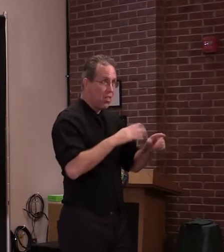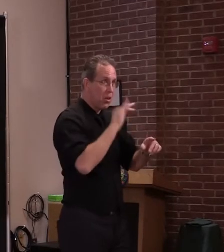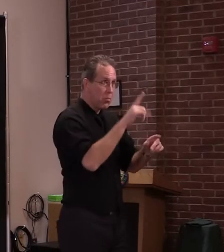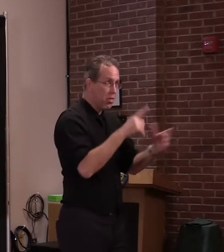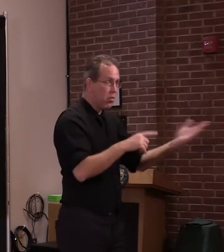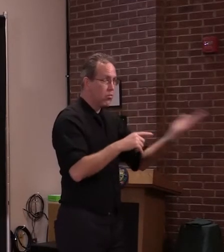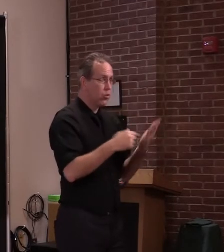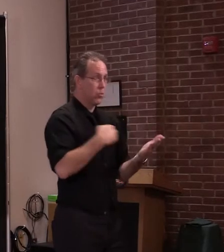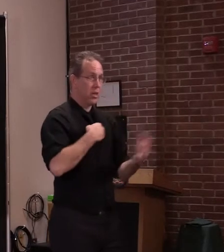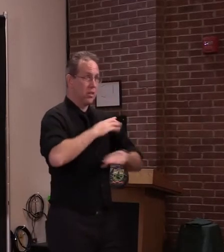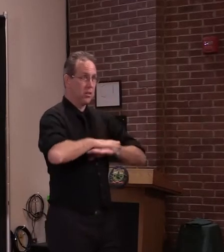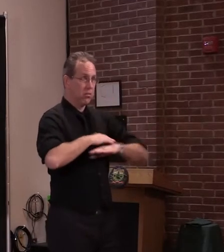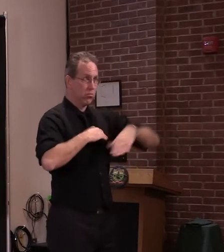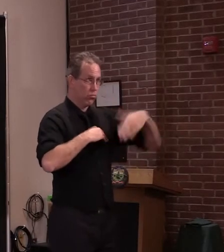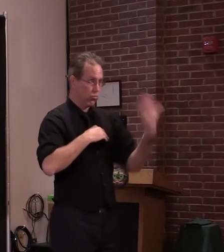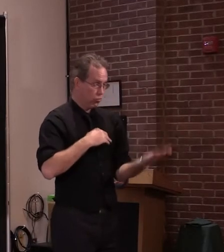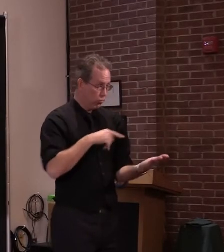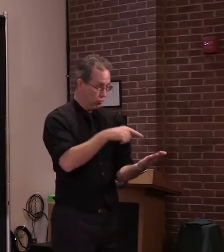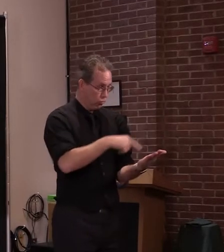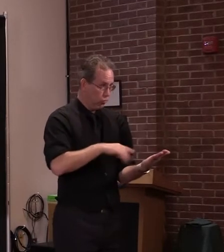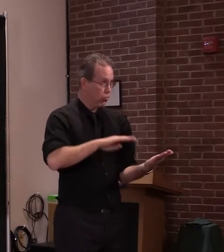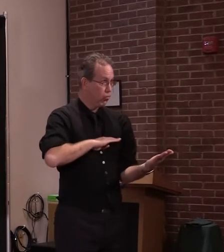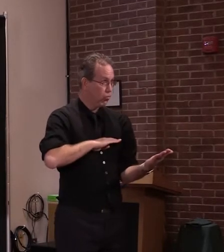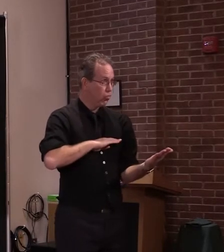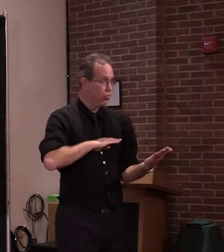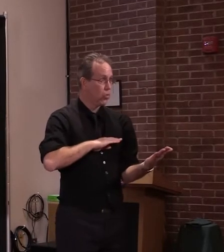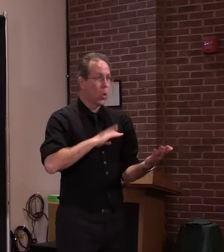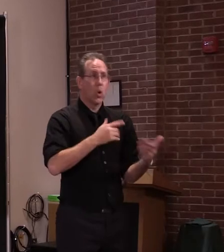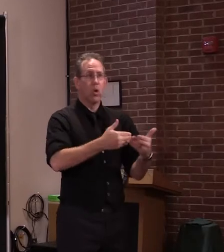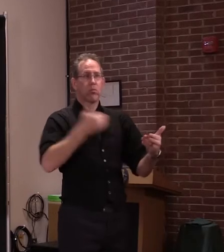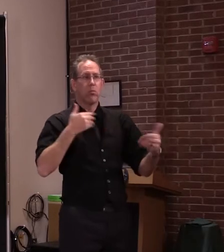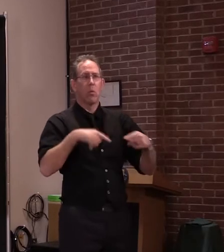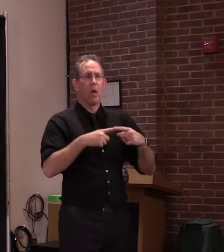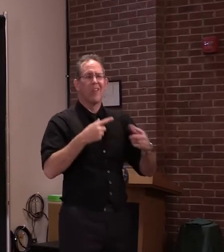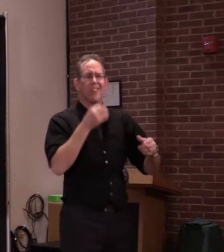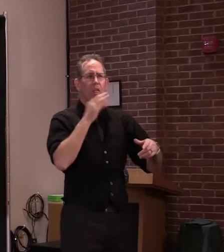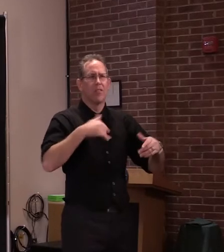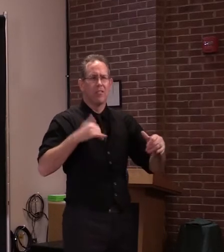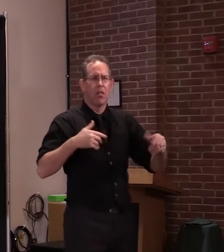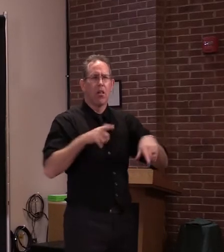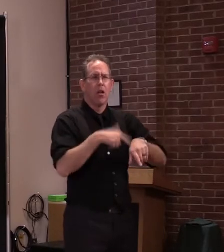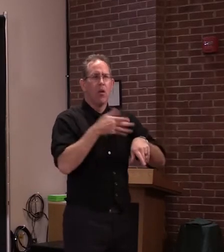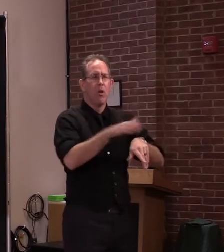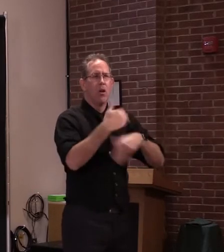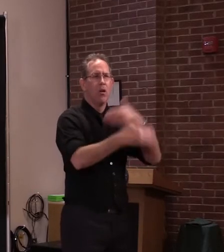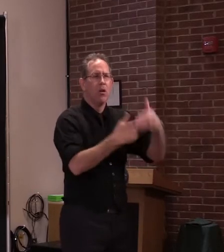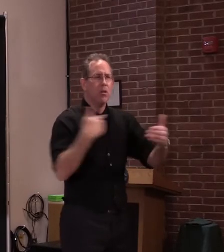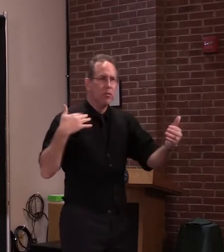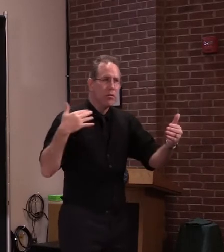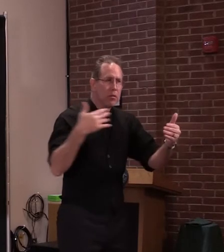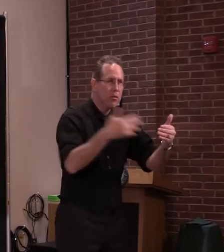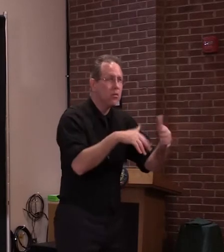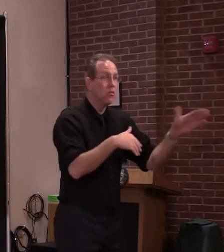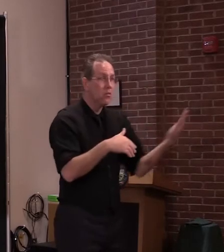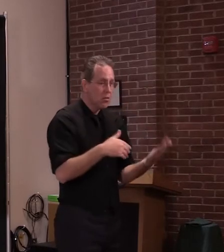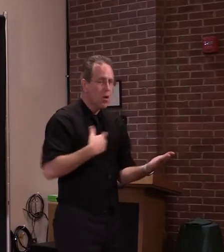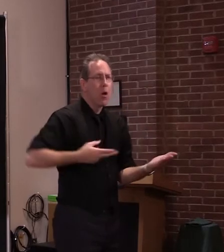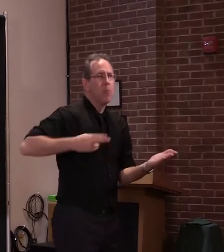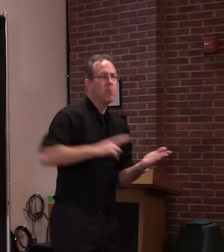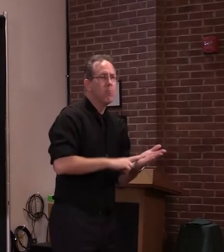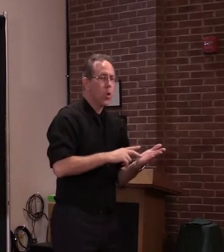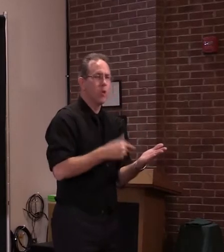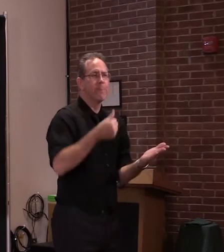this has a long ways to go, but I wanted to reiterate that I'm encouraged to see that there's some progress, because it's essential,